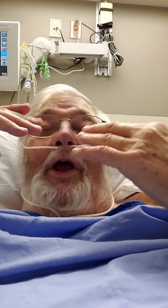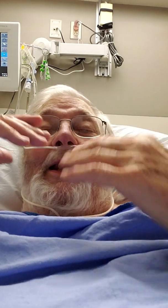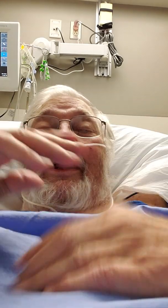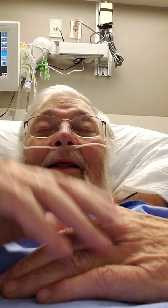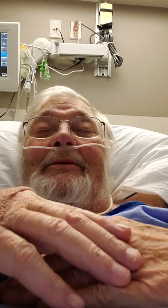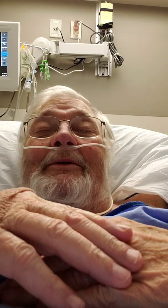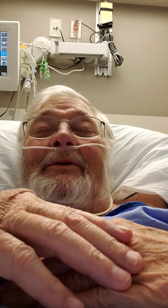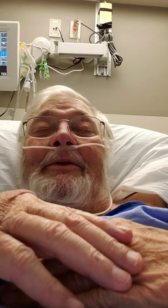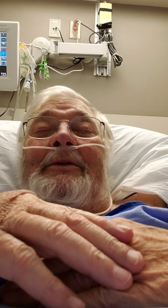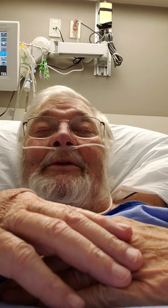friendly.